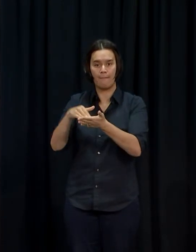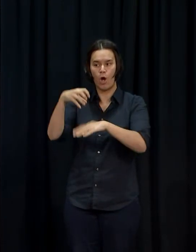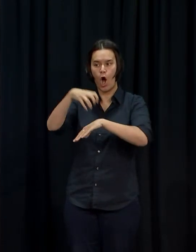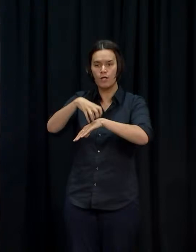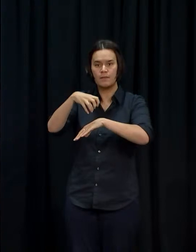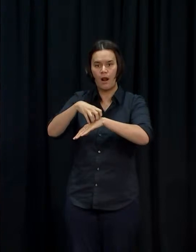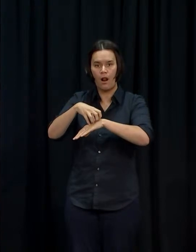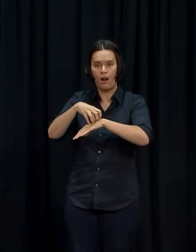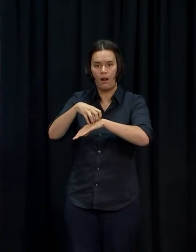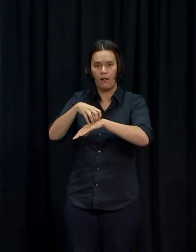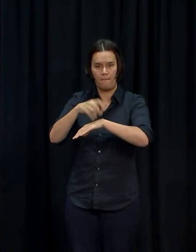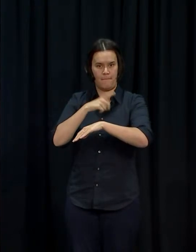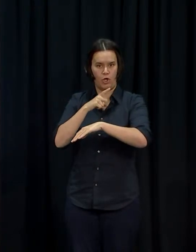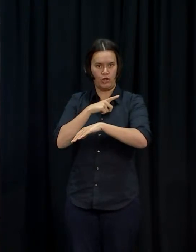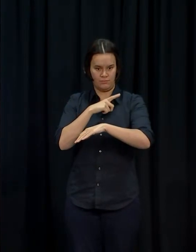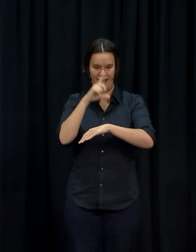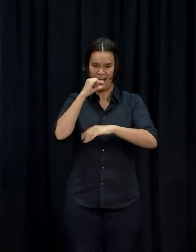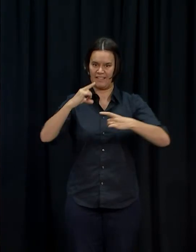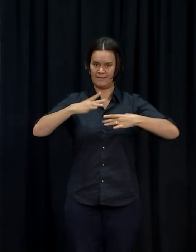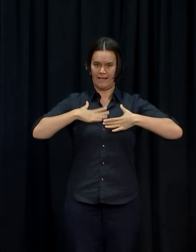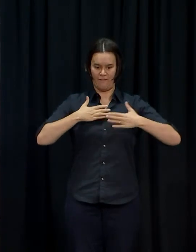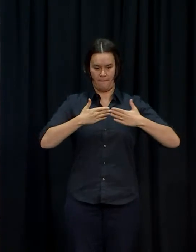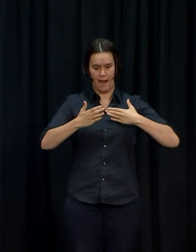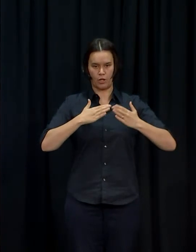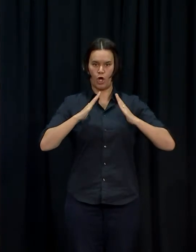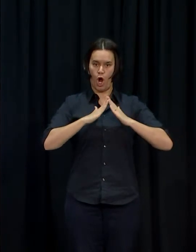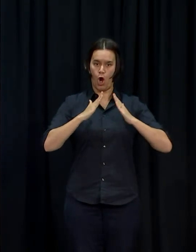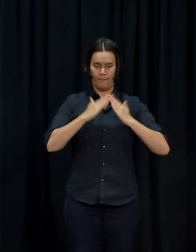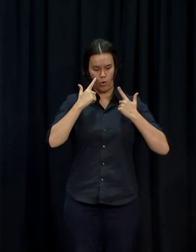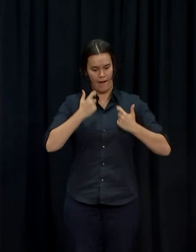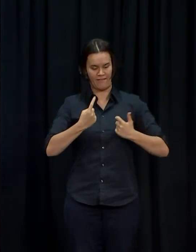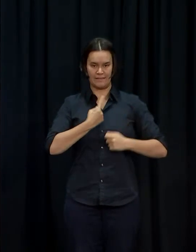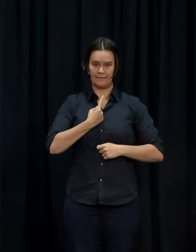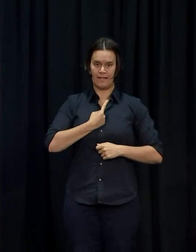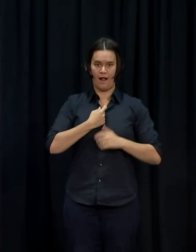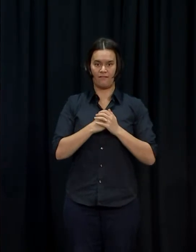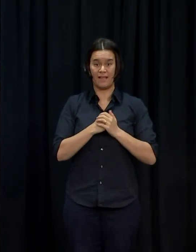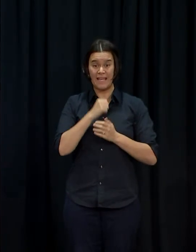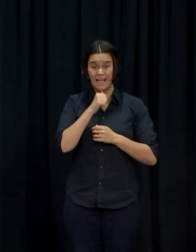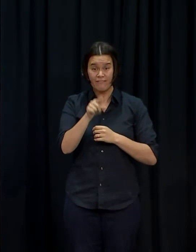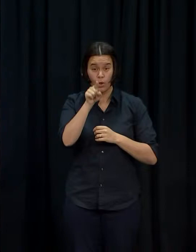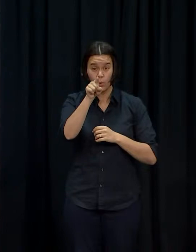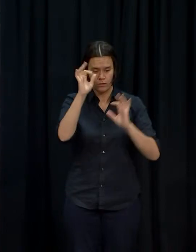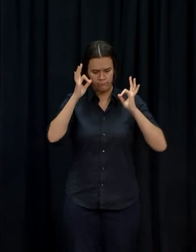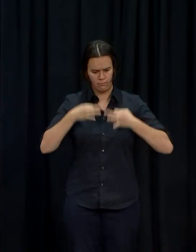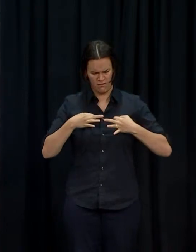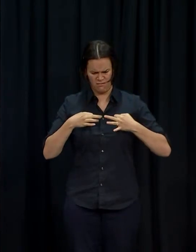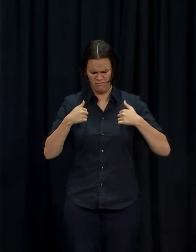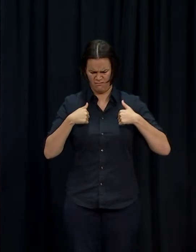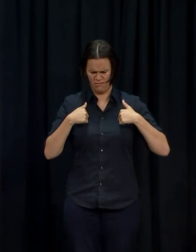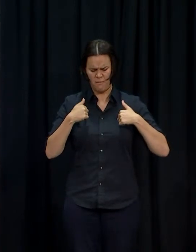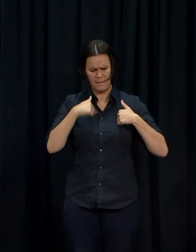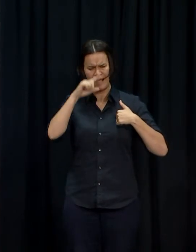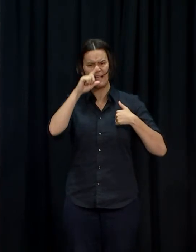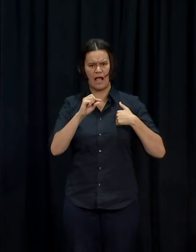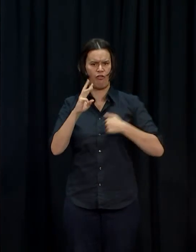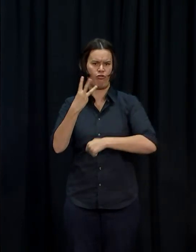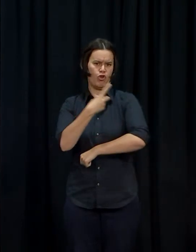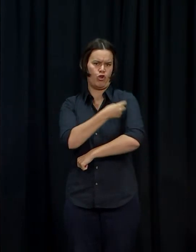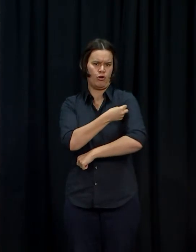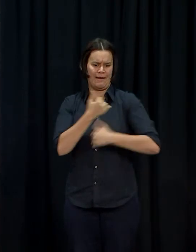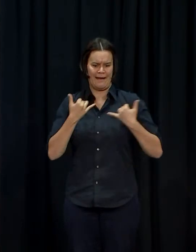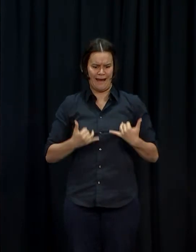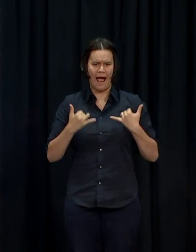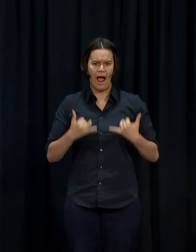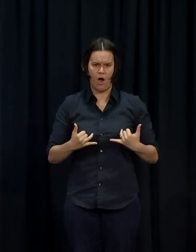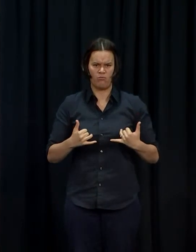been 4 months since your second dose, you are due for a booster. Please go to Book My Vaccine to make an appointment,